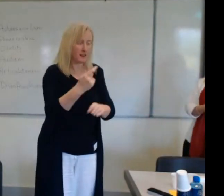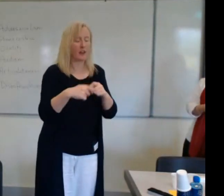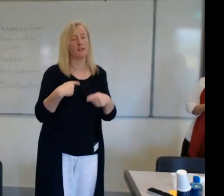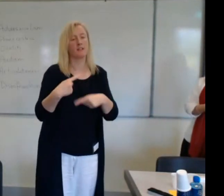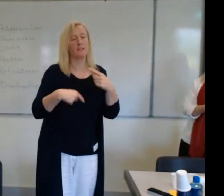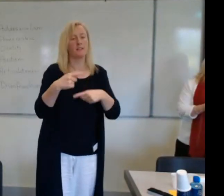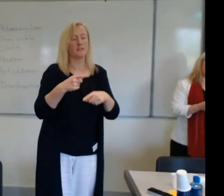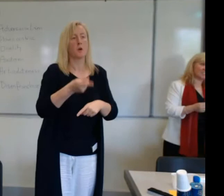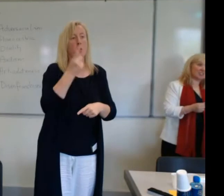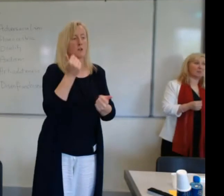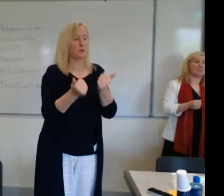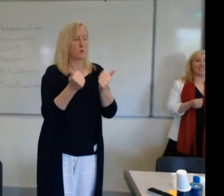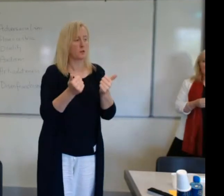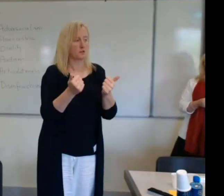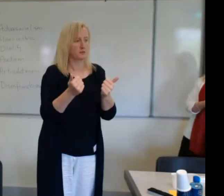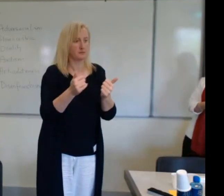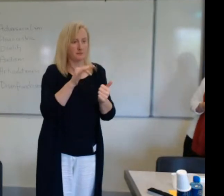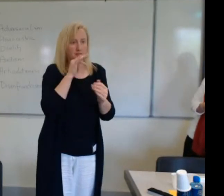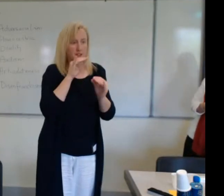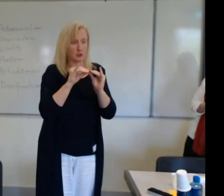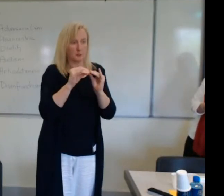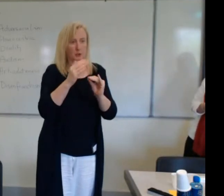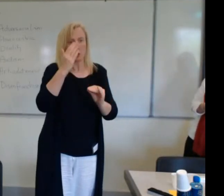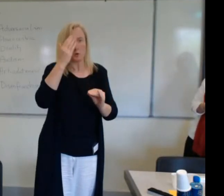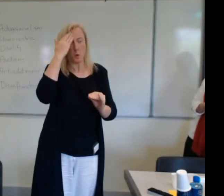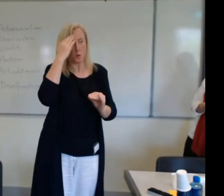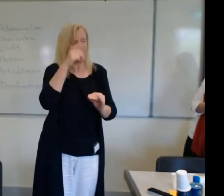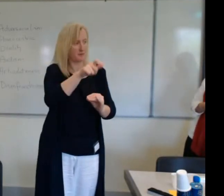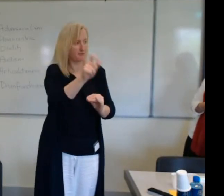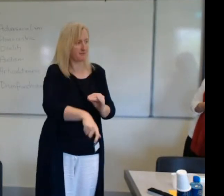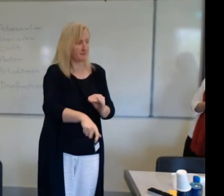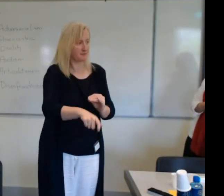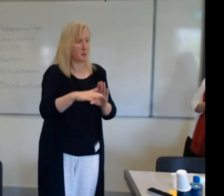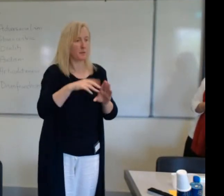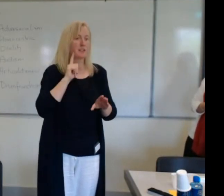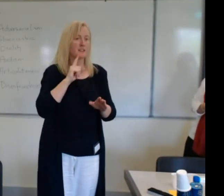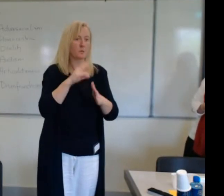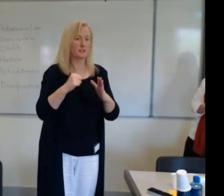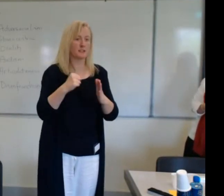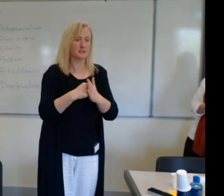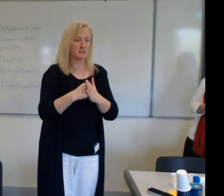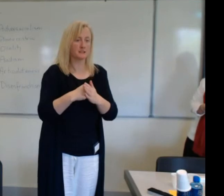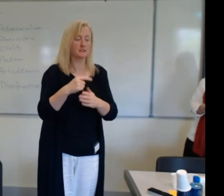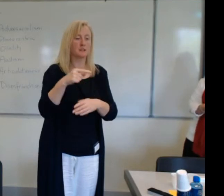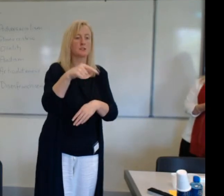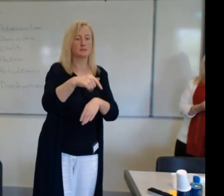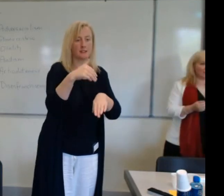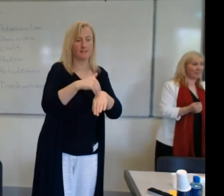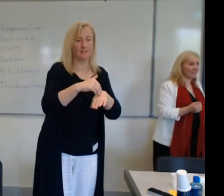to court, that the interpreter did have a relationship in some way, shape or form with a deaf witness. and that stymied a case, you know. So